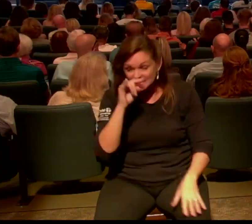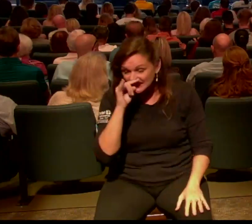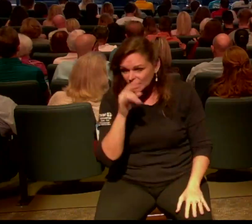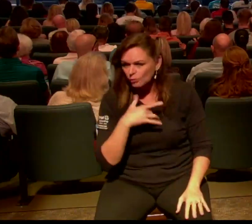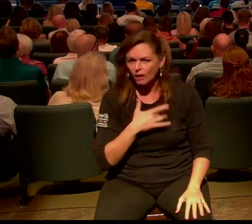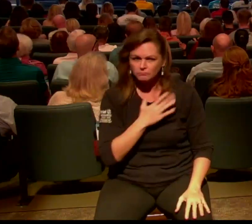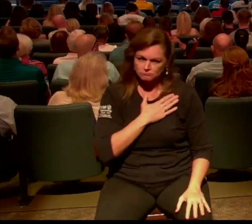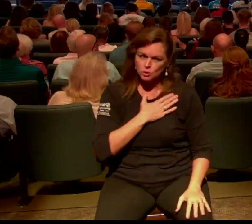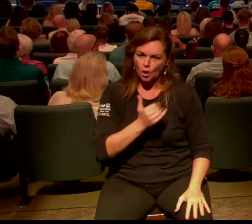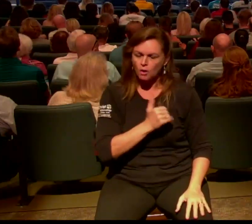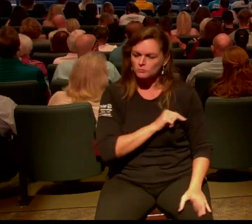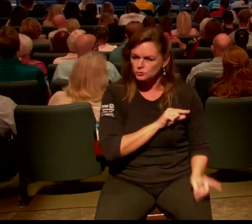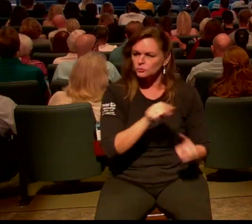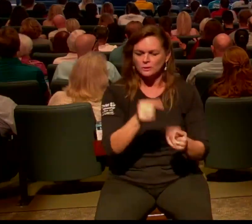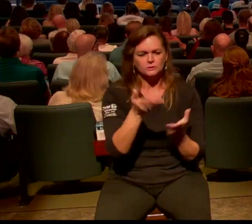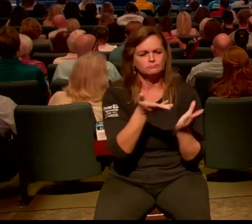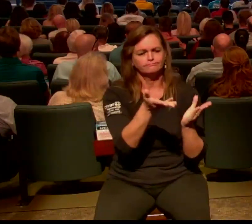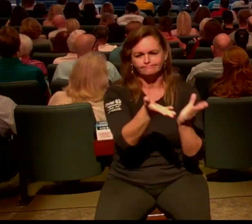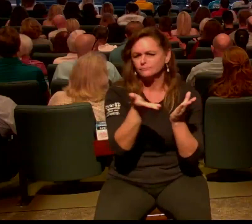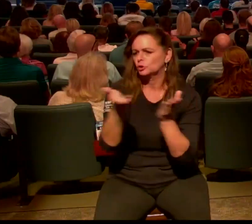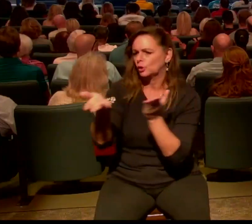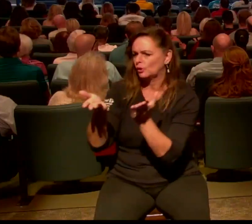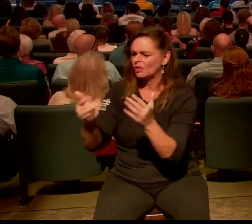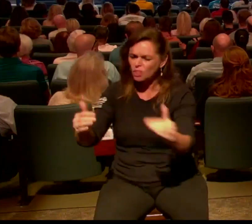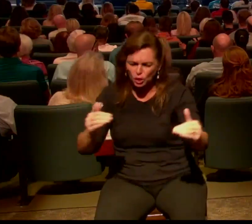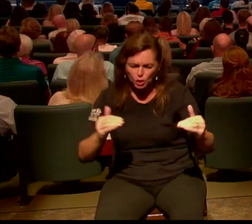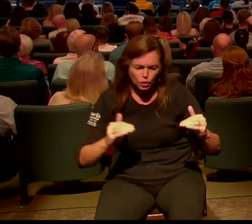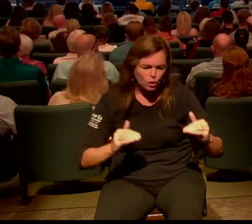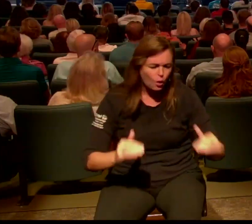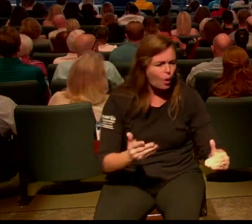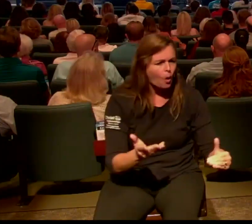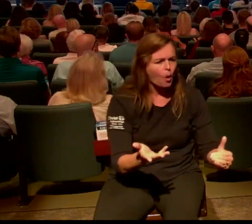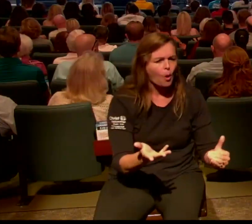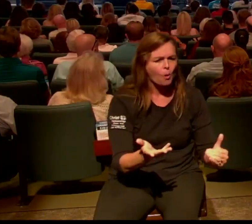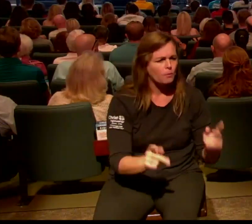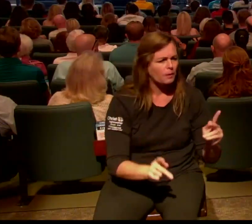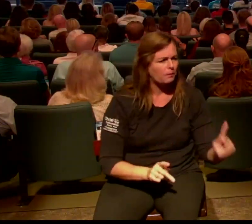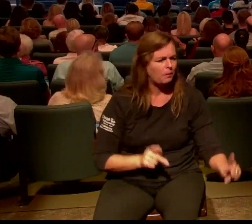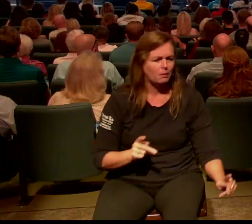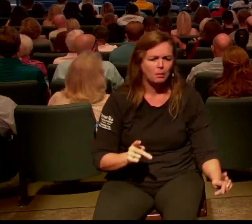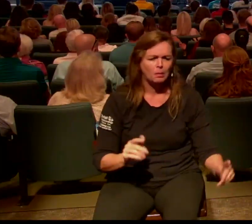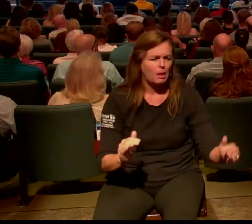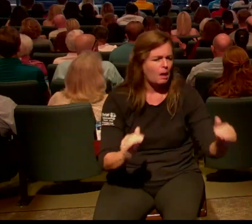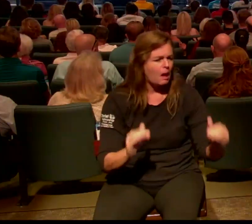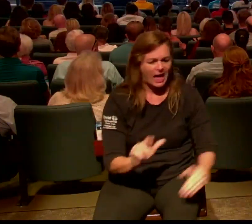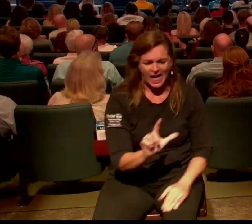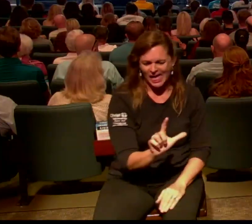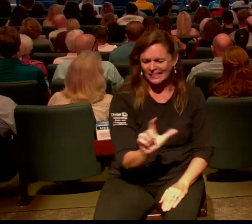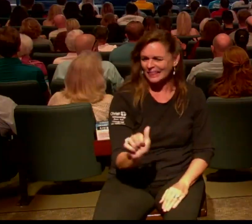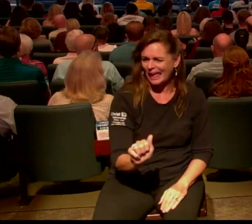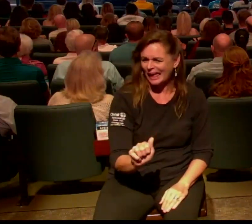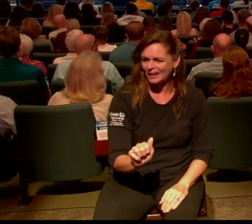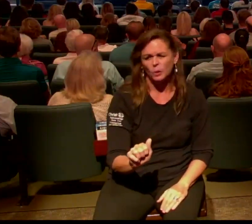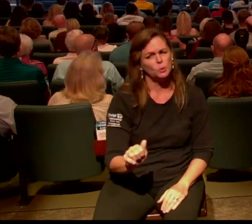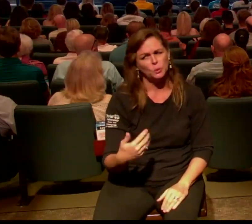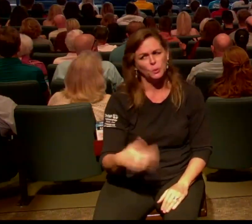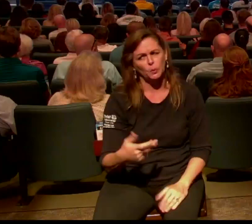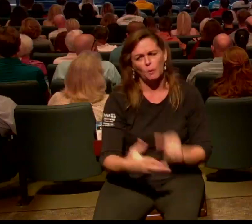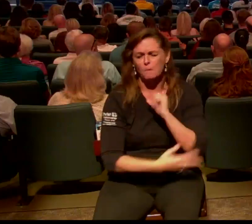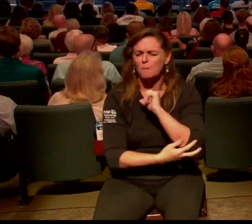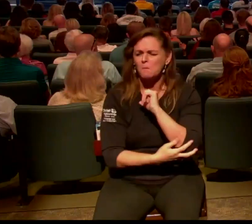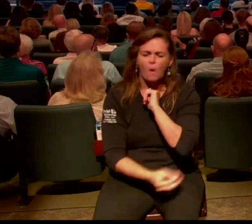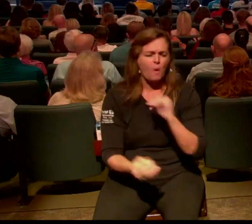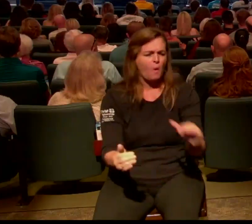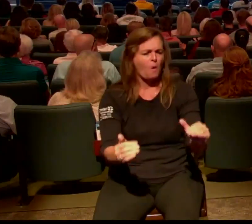called to serve the lowest parts of Los Angeles, the poor,